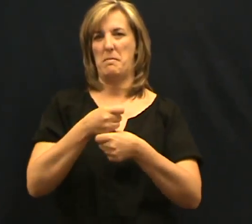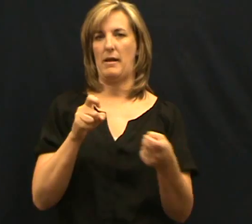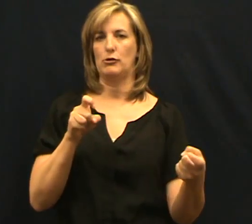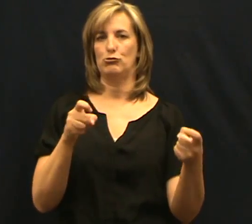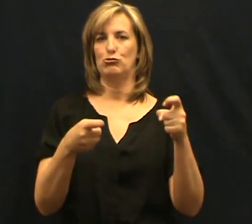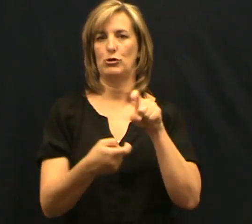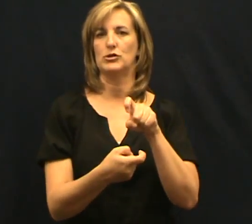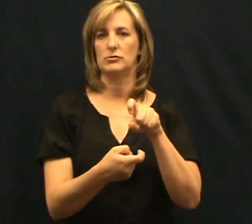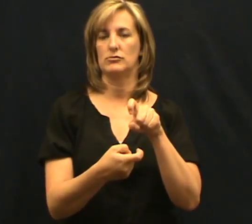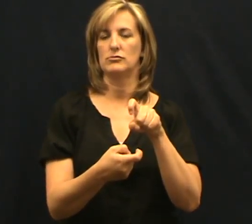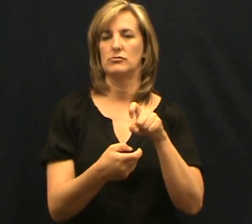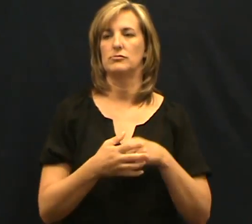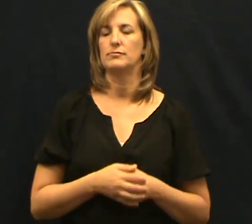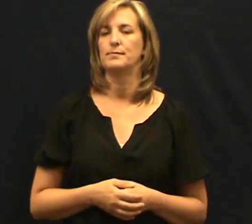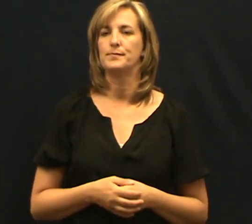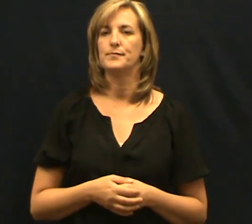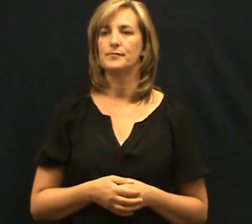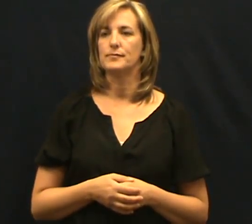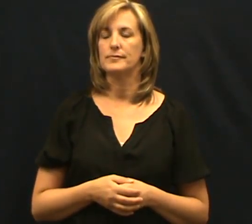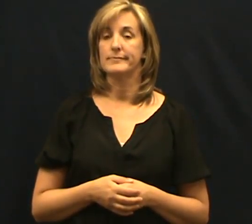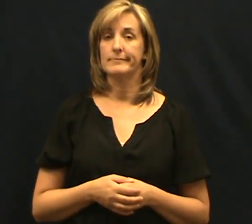And then to further analyze,